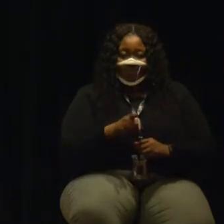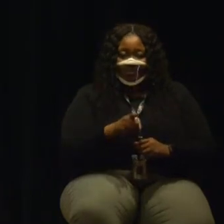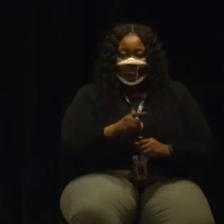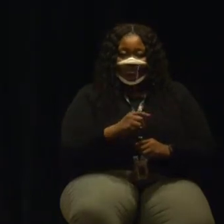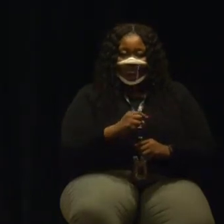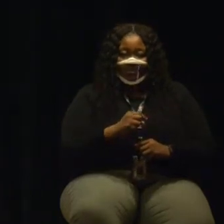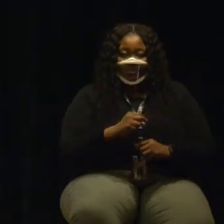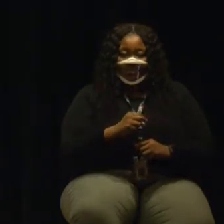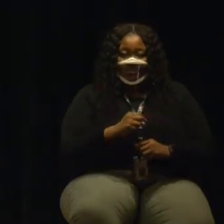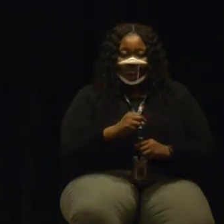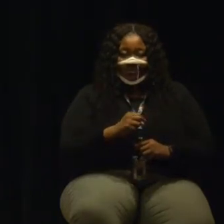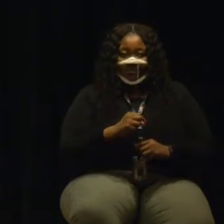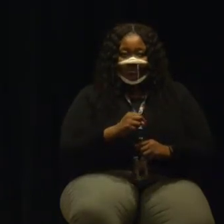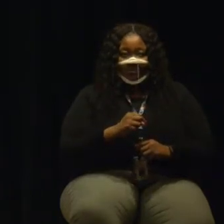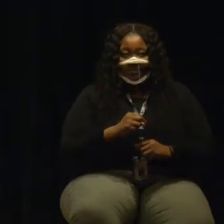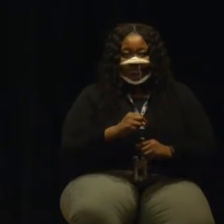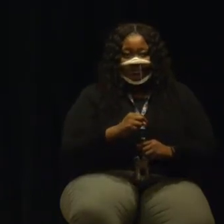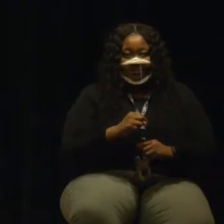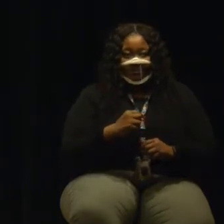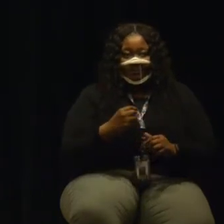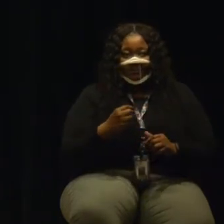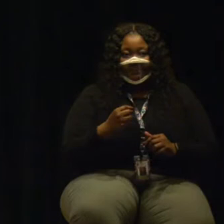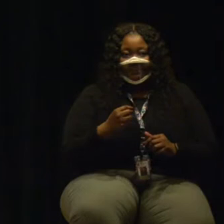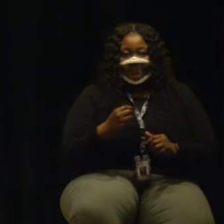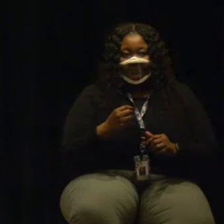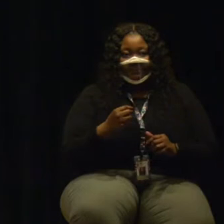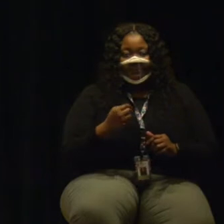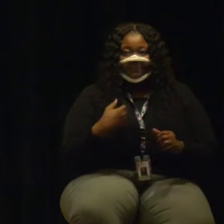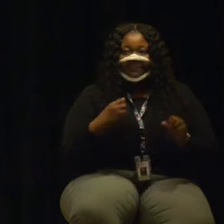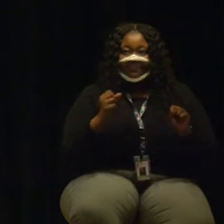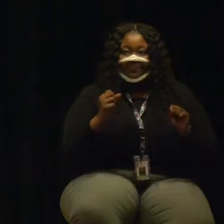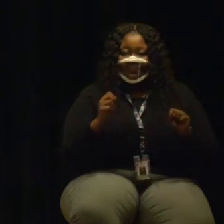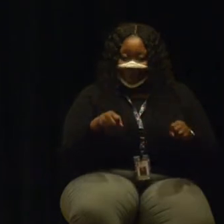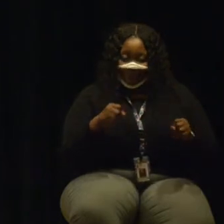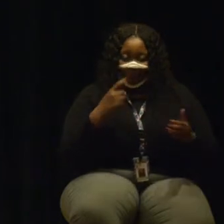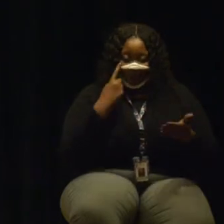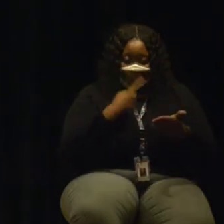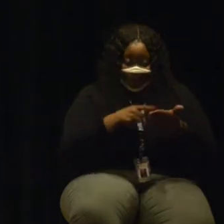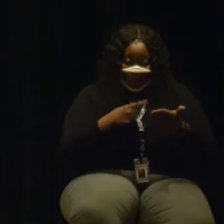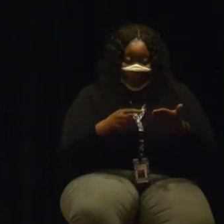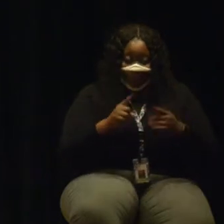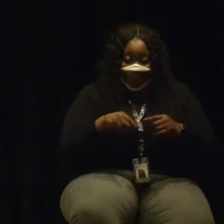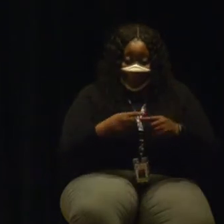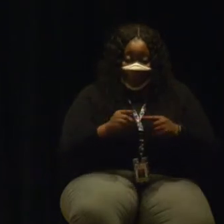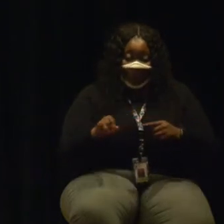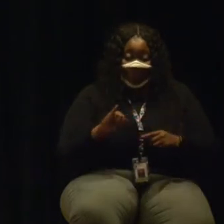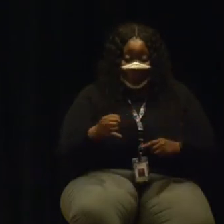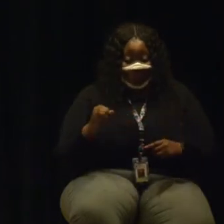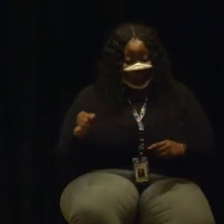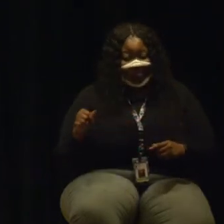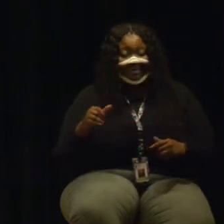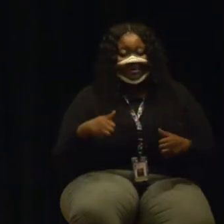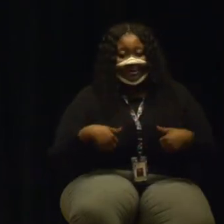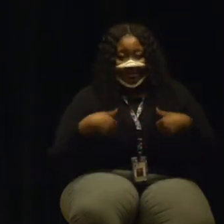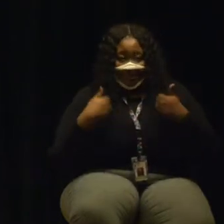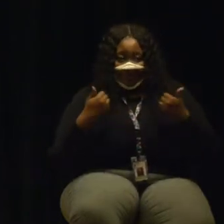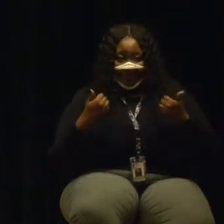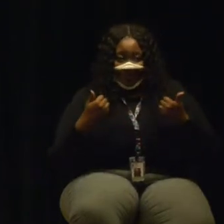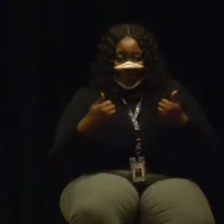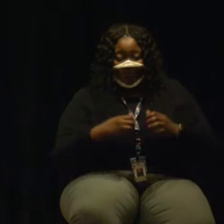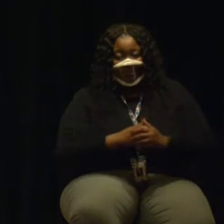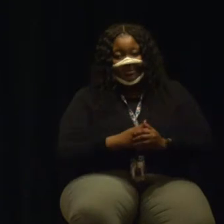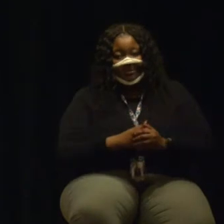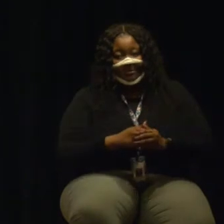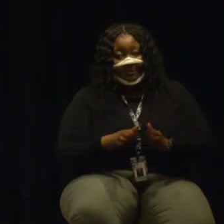I wasn't going to do it. I was just going to try to figure out a way to resurface things from Jack Johnson. So the poems include a ton of like quotes from him,